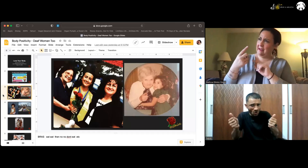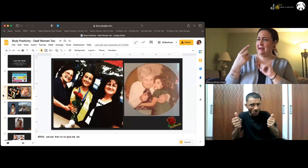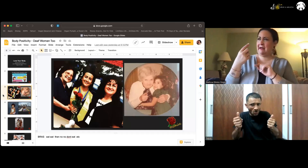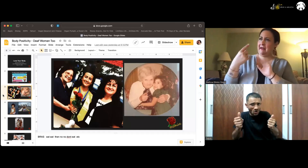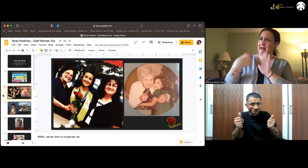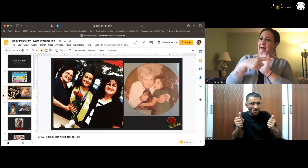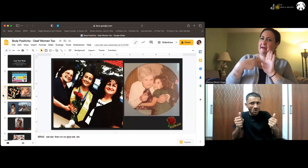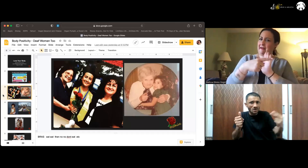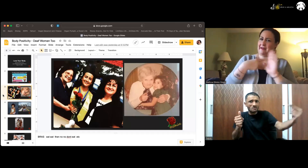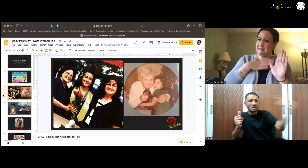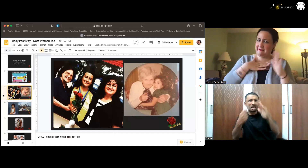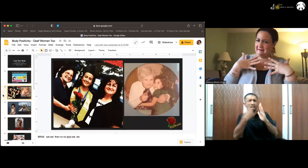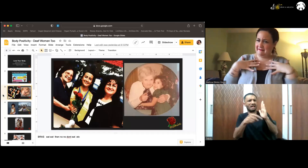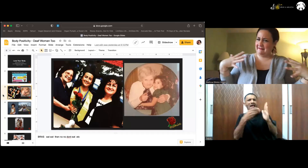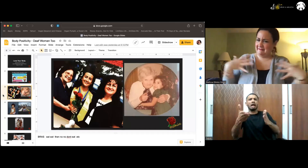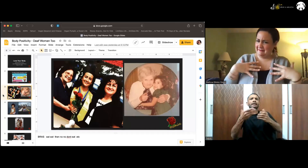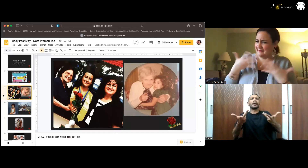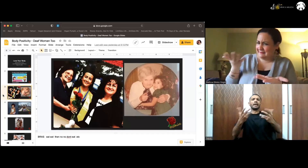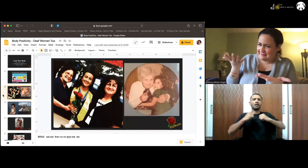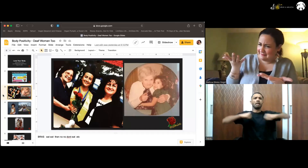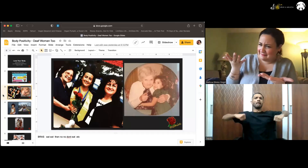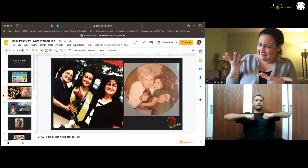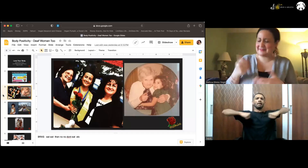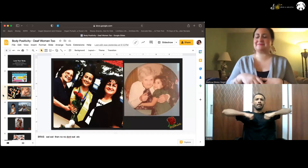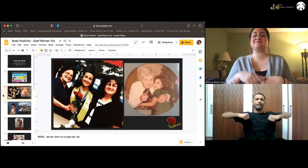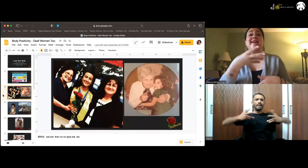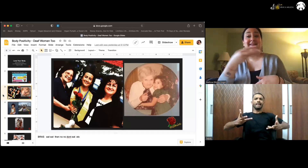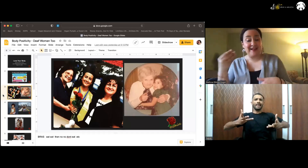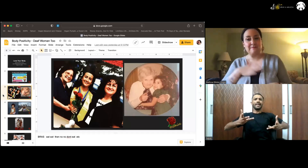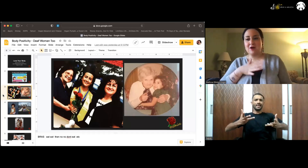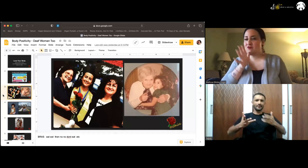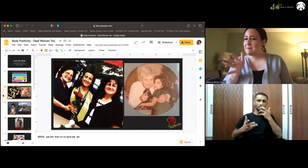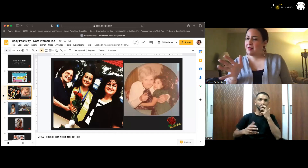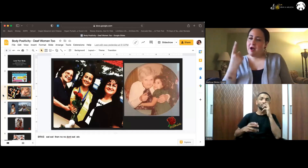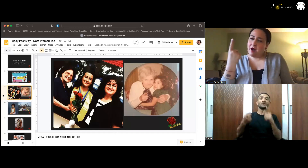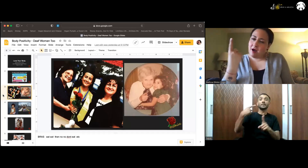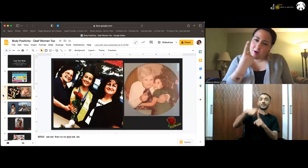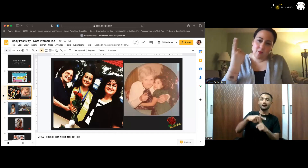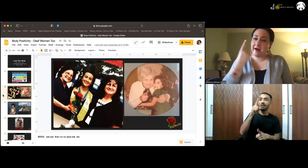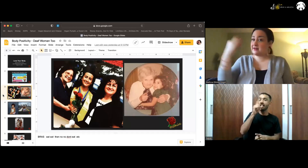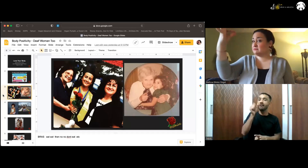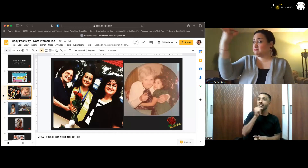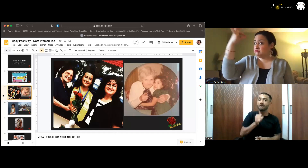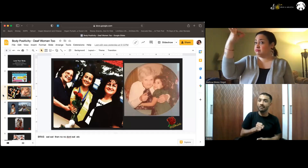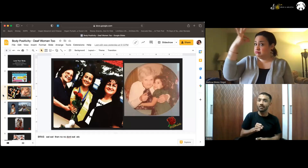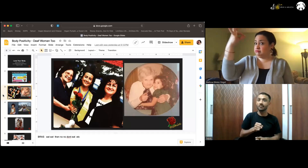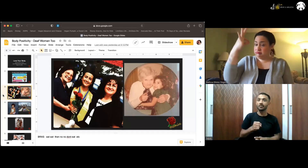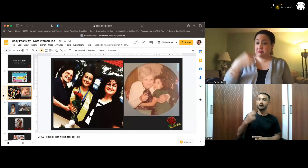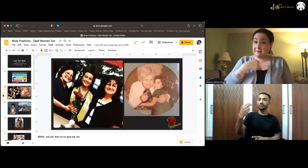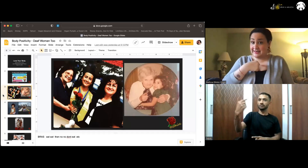And I used to wonder that if I finish the food,